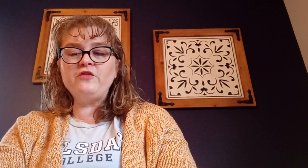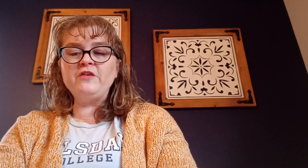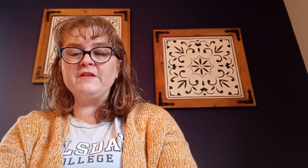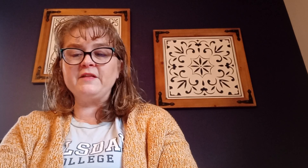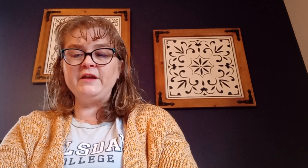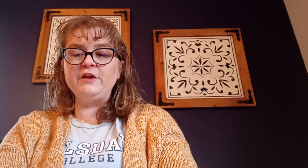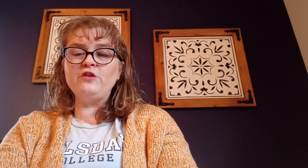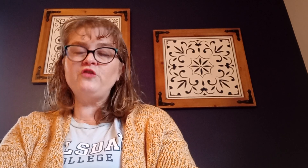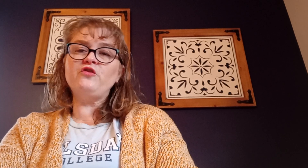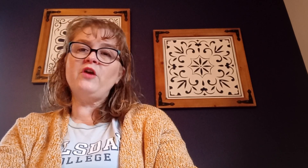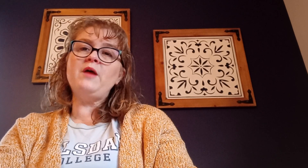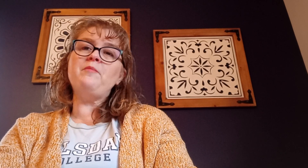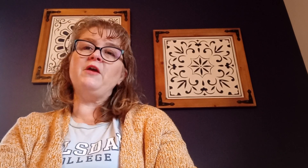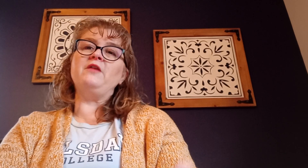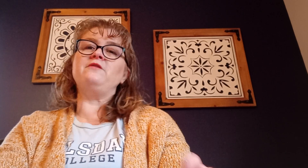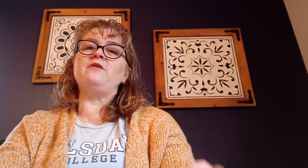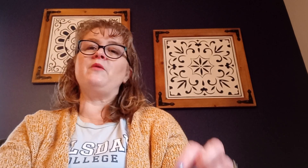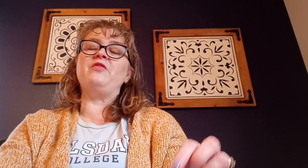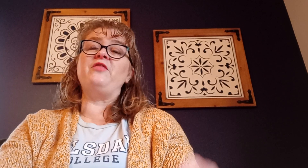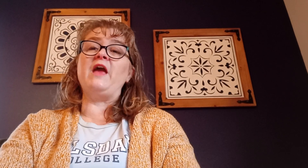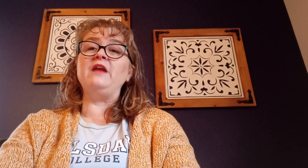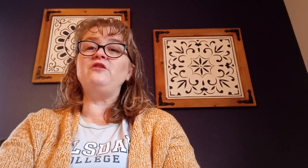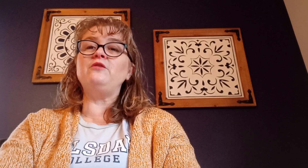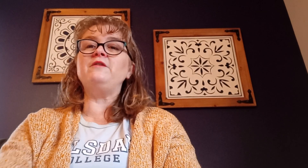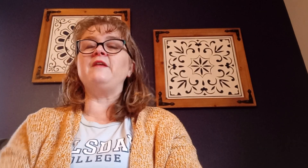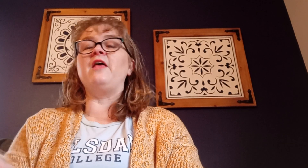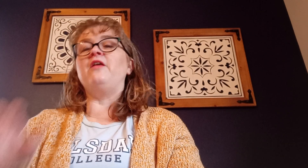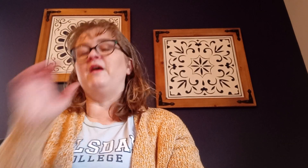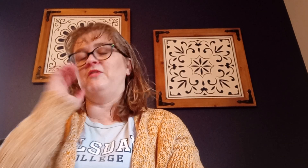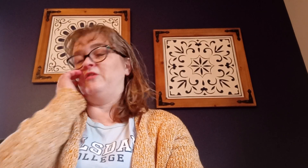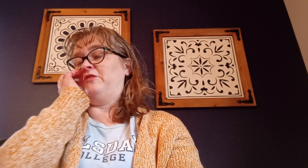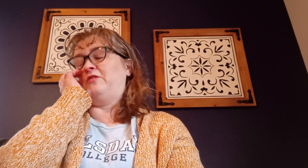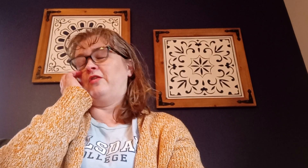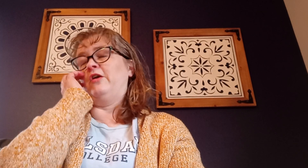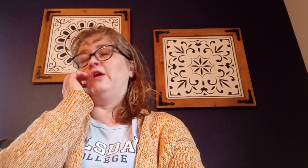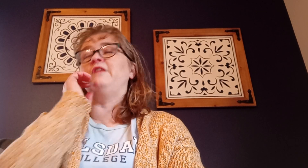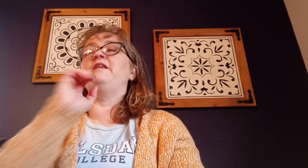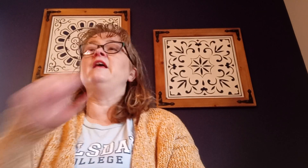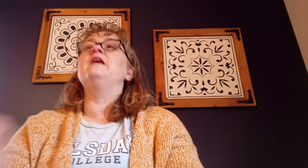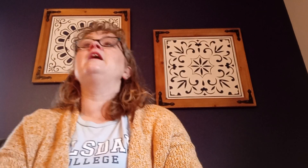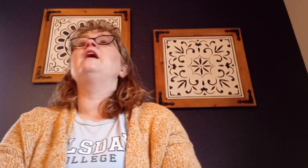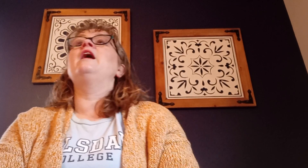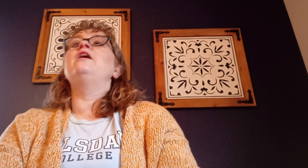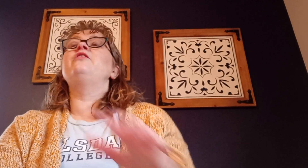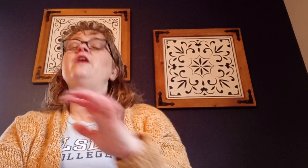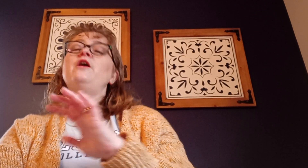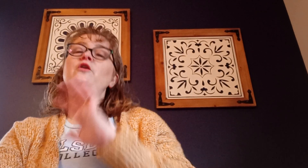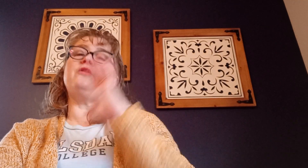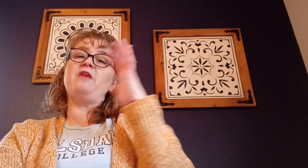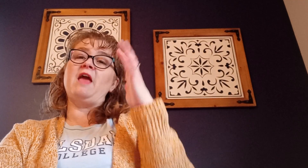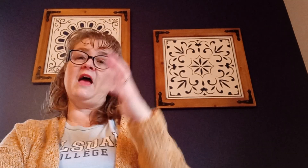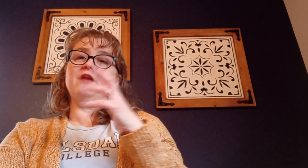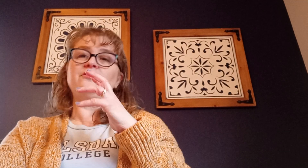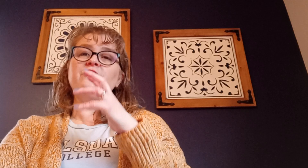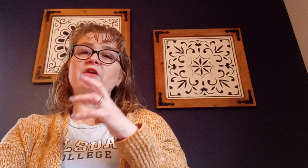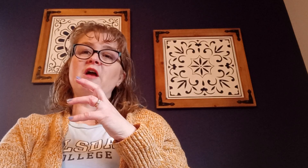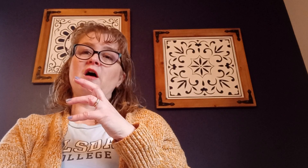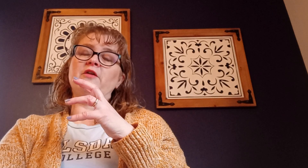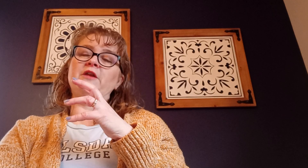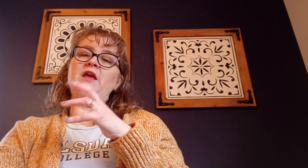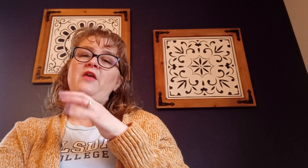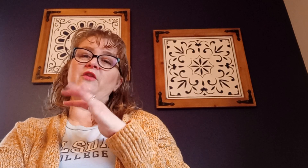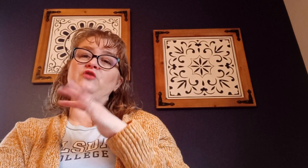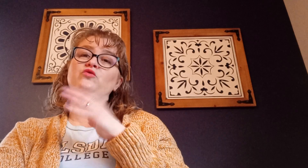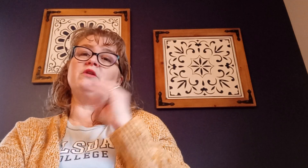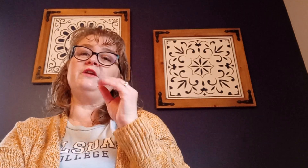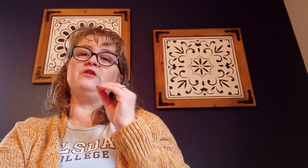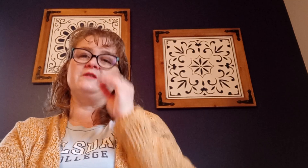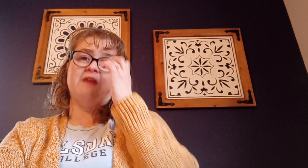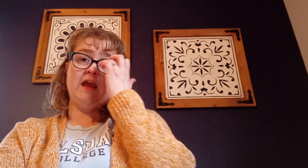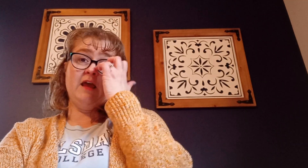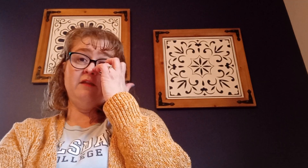these cleaner shrimp, and so what they do is, this is hilarious, they go to the edge of the colony and they do a little